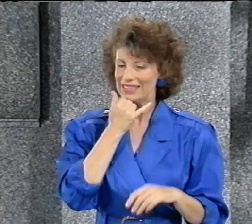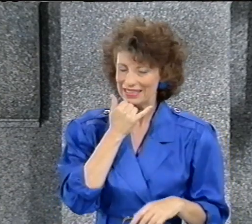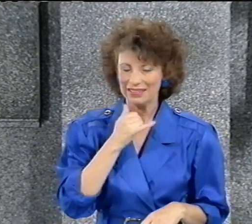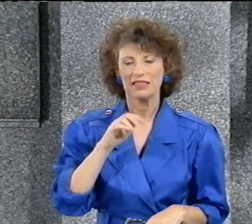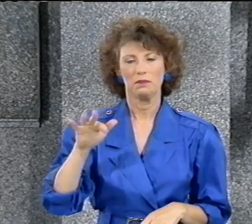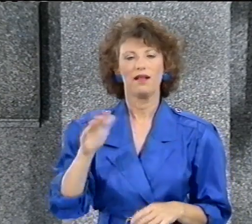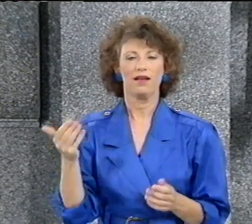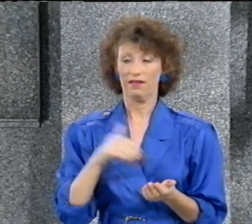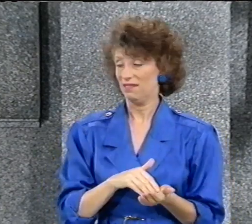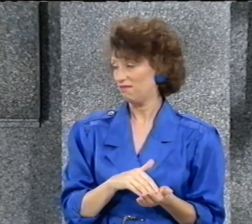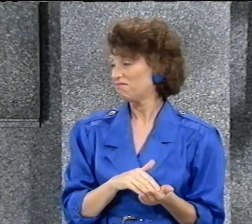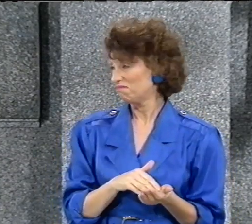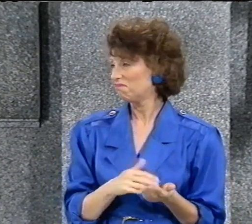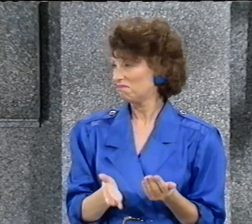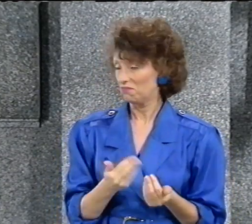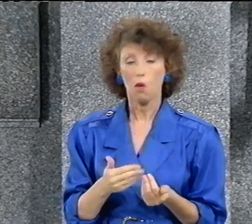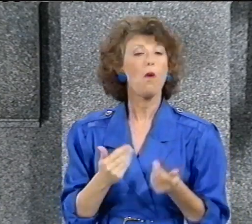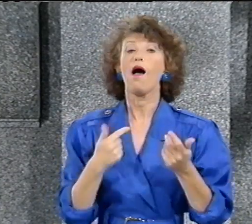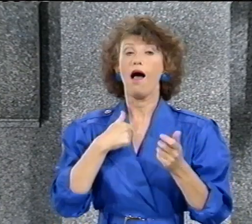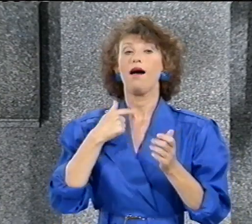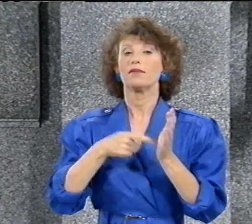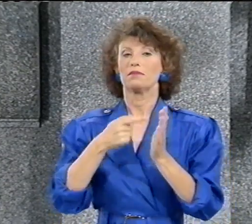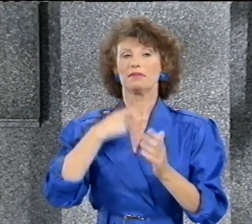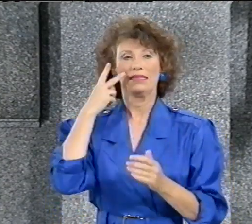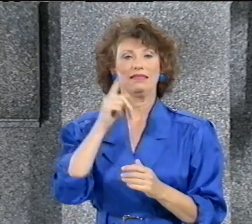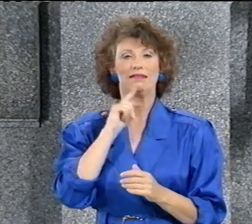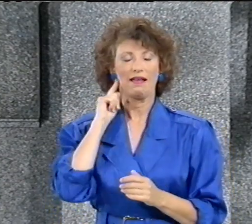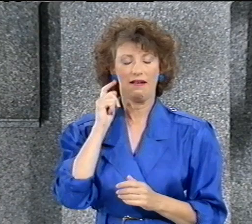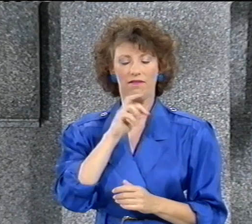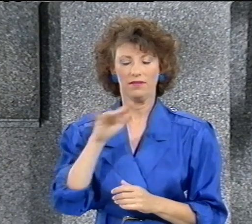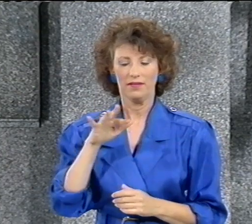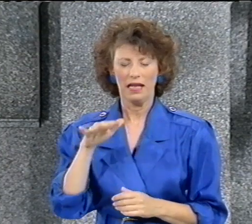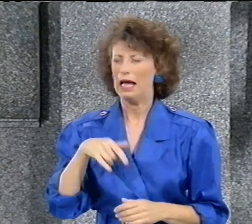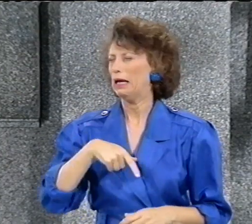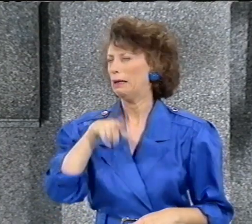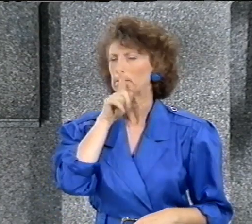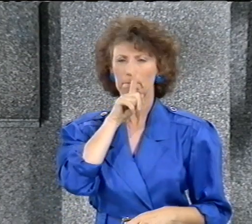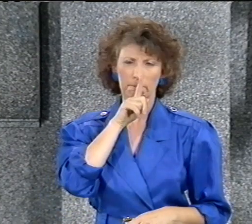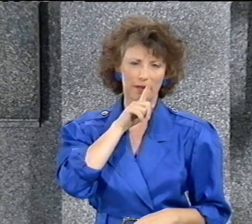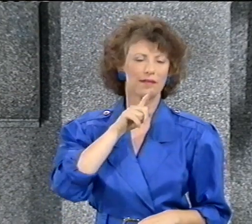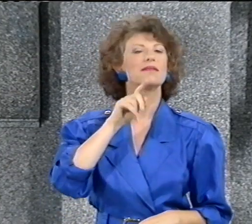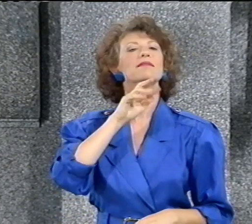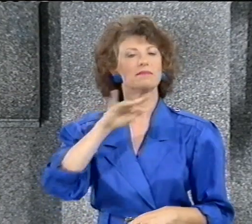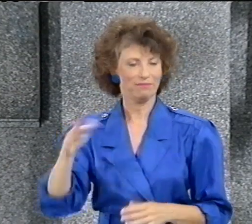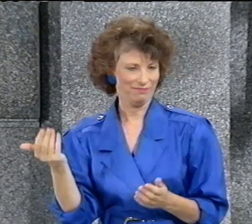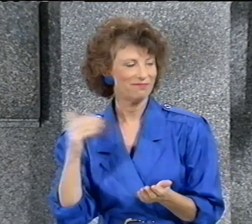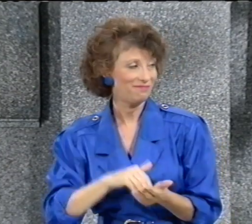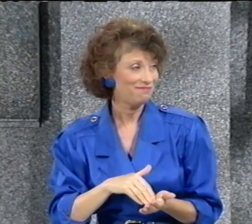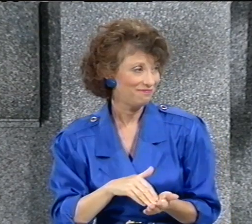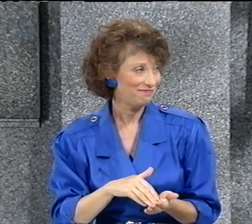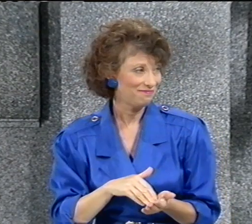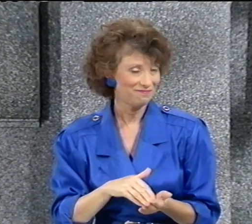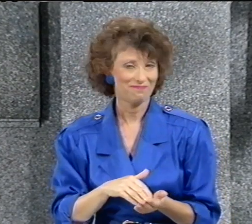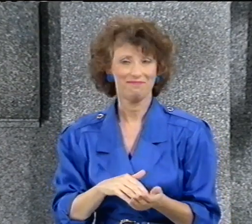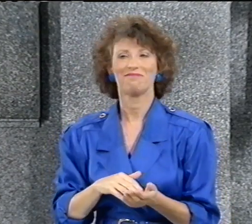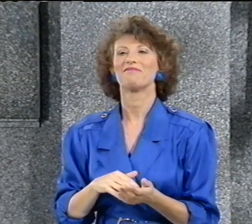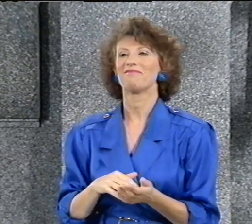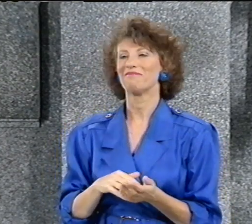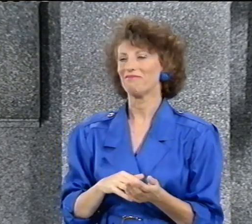made a mistake and then to go on or respell the word. I've even seen deaf people use this sign to show that they've made an